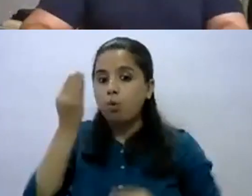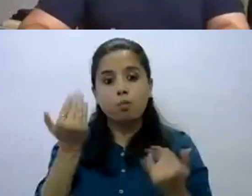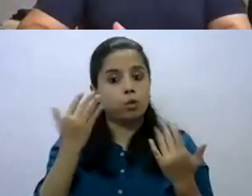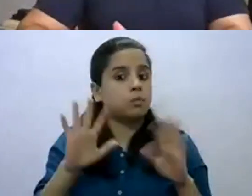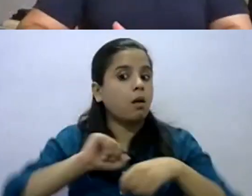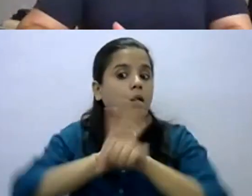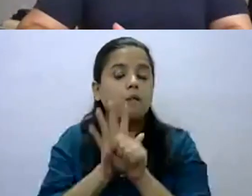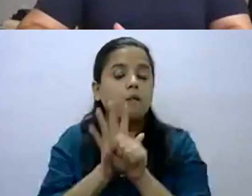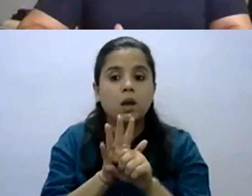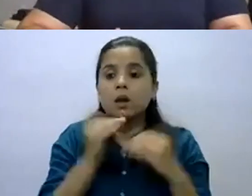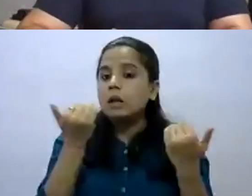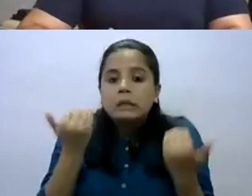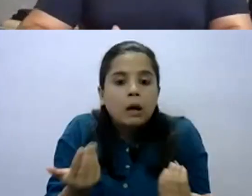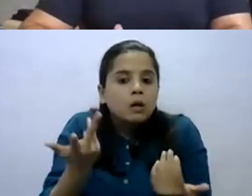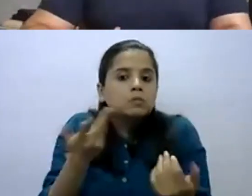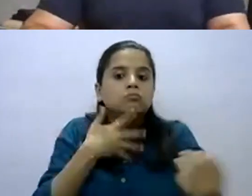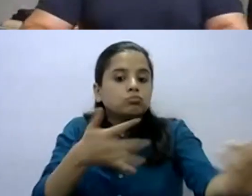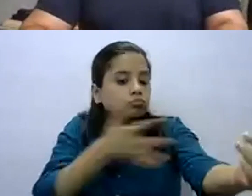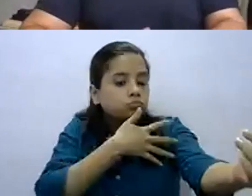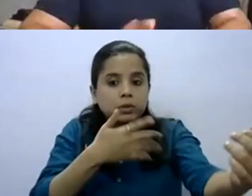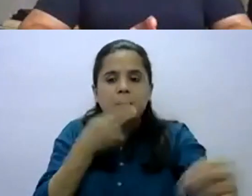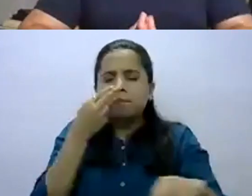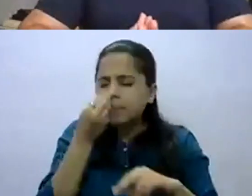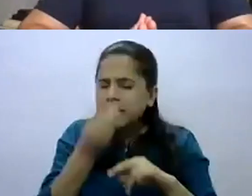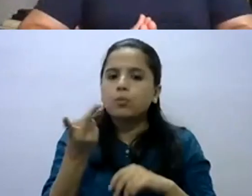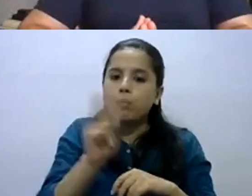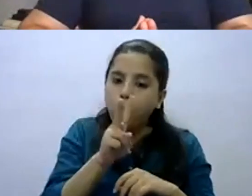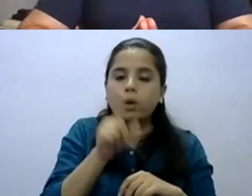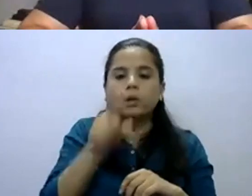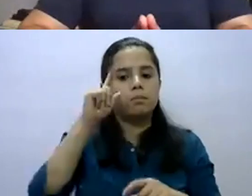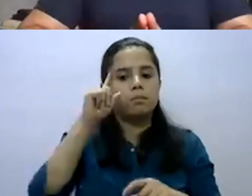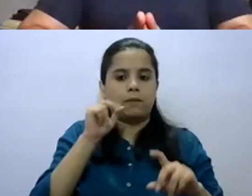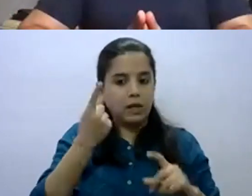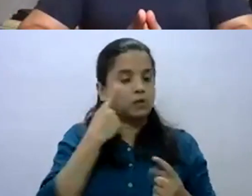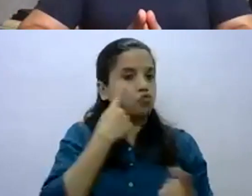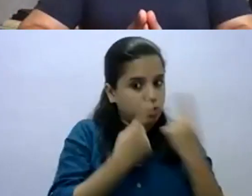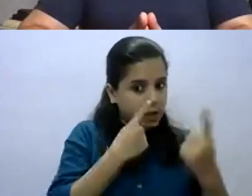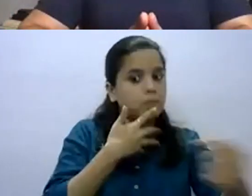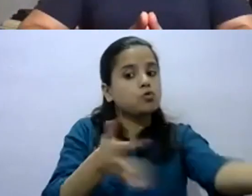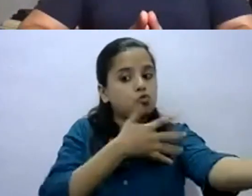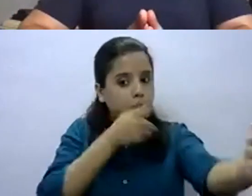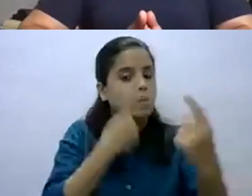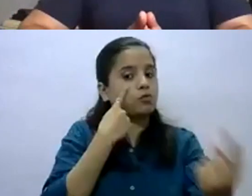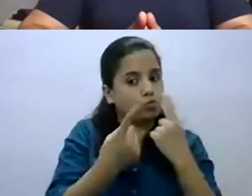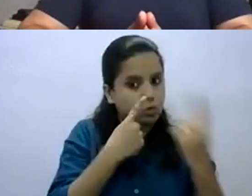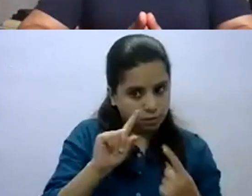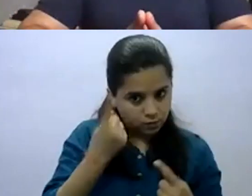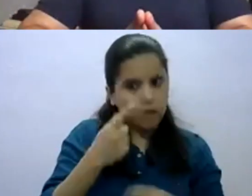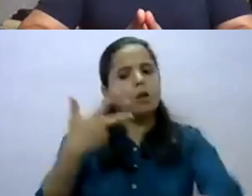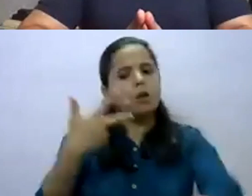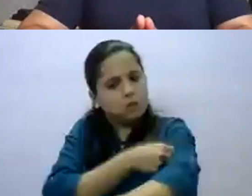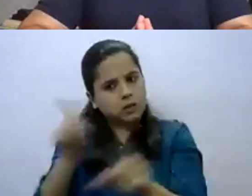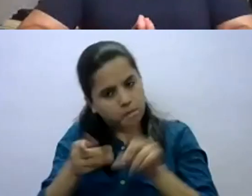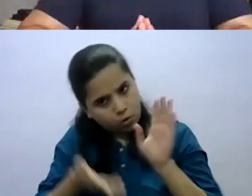now mucormycosis. So please, both these things you have to get checked. Sugar also, and get yourself a slot for vaccination,